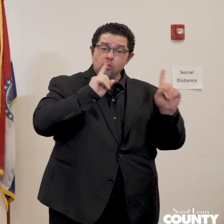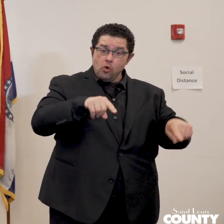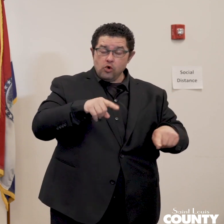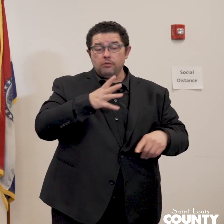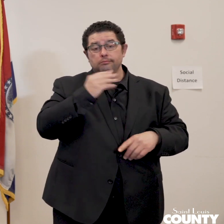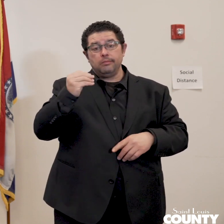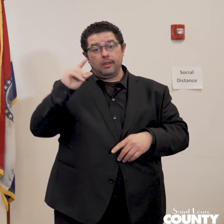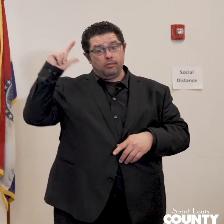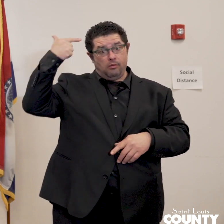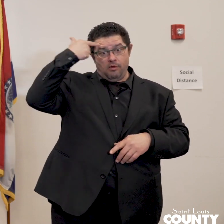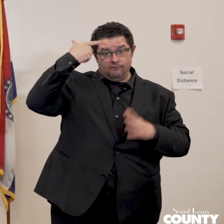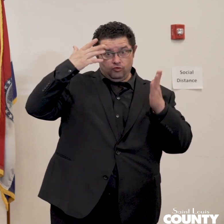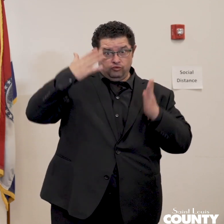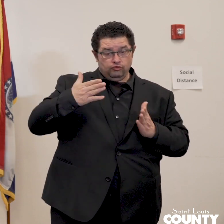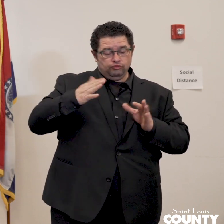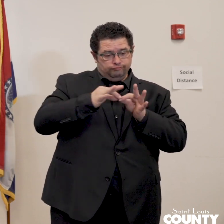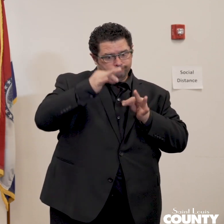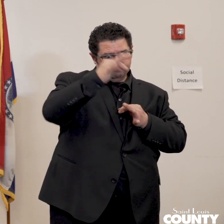of Missouri.